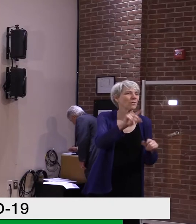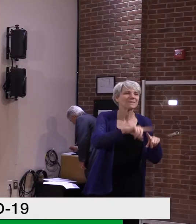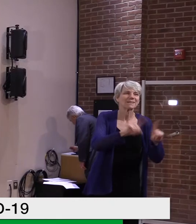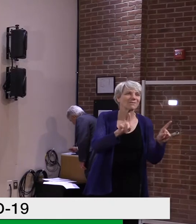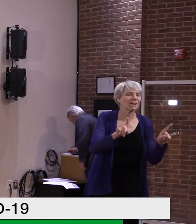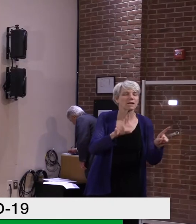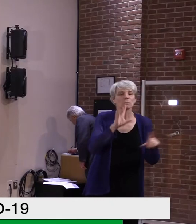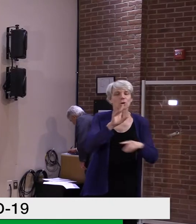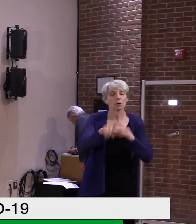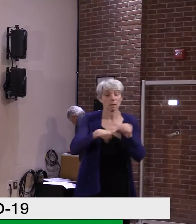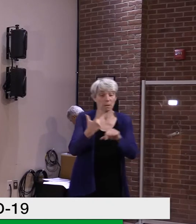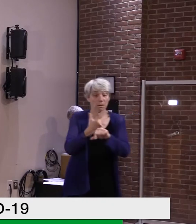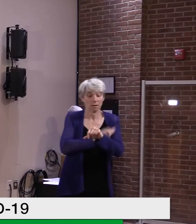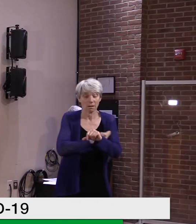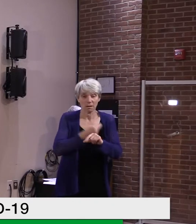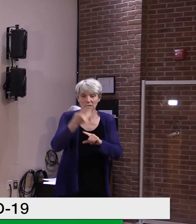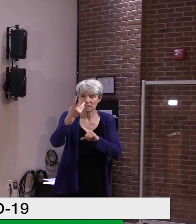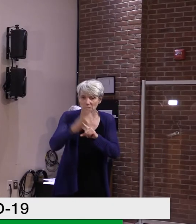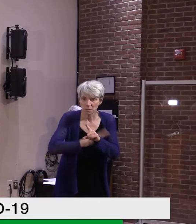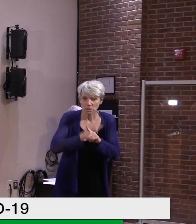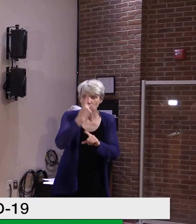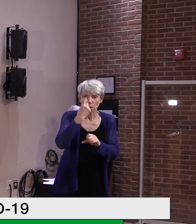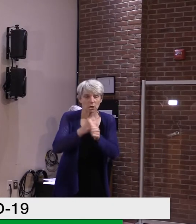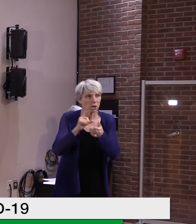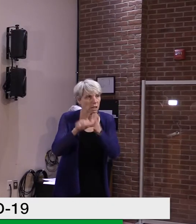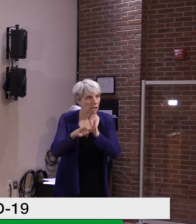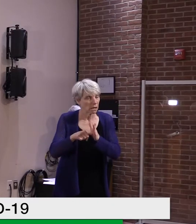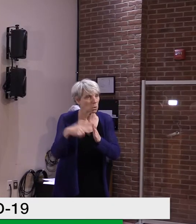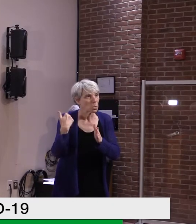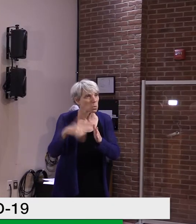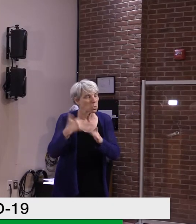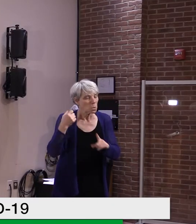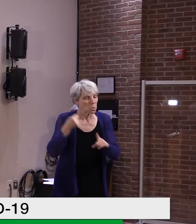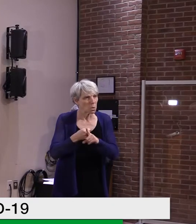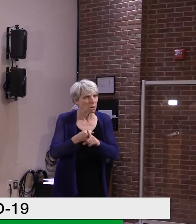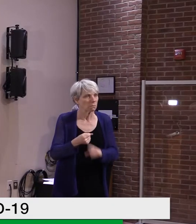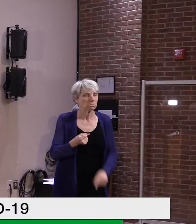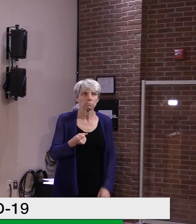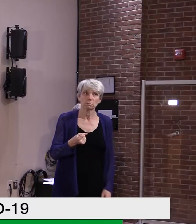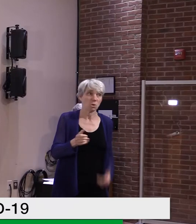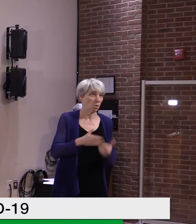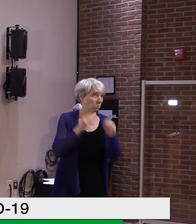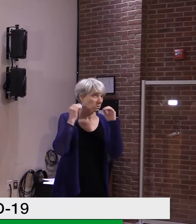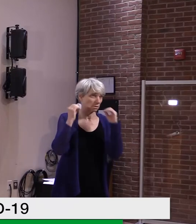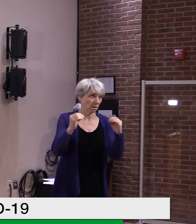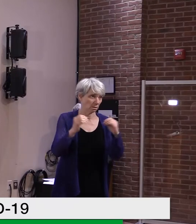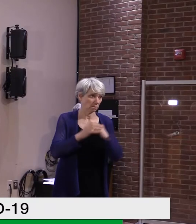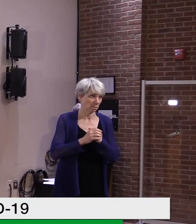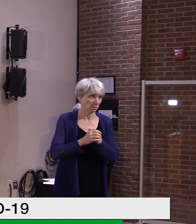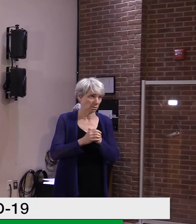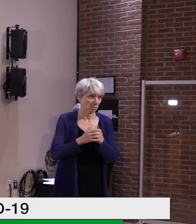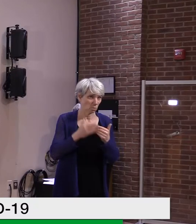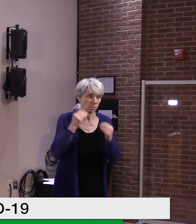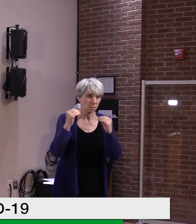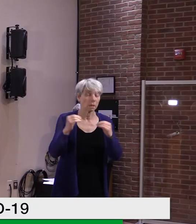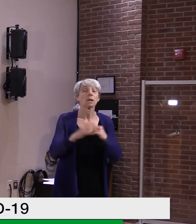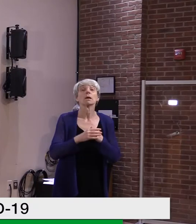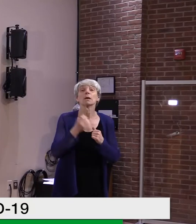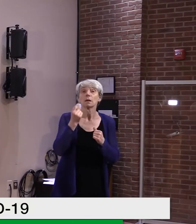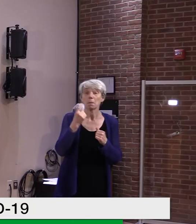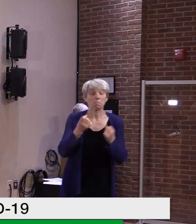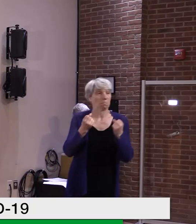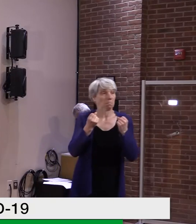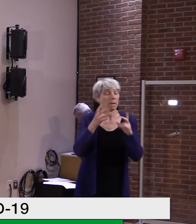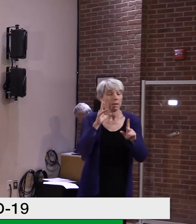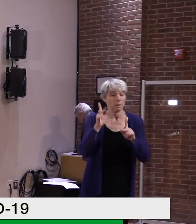and months later. We do know for a fact that there's a good cohort of people who have